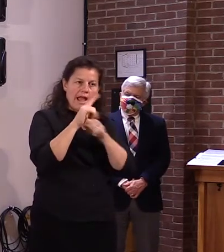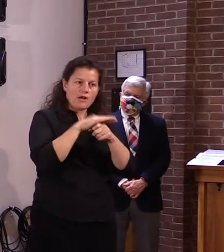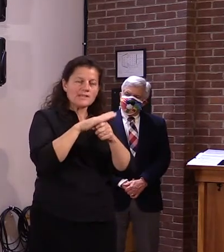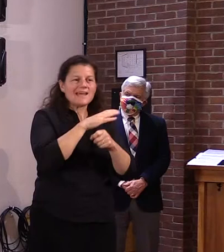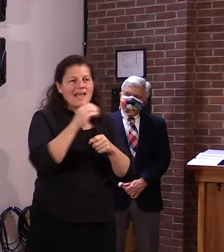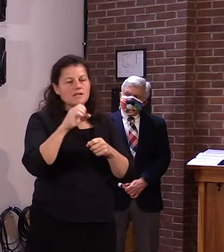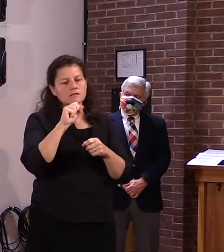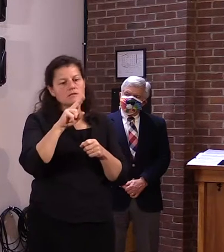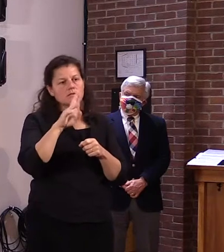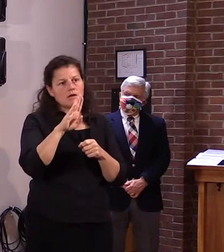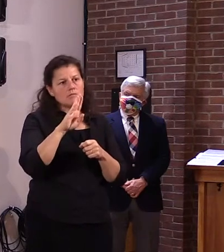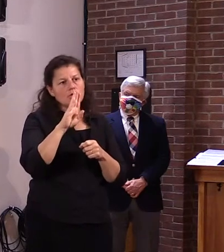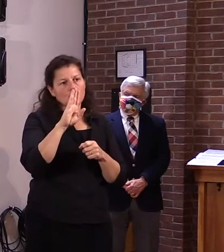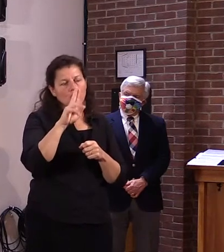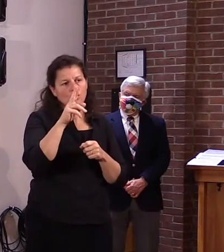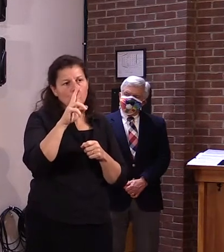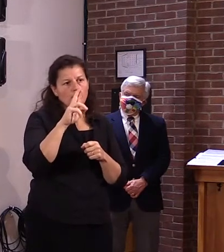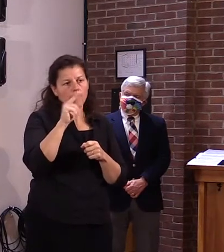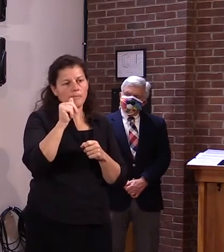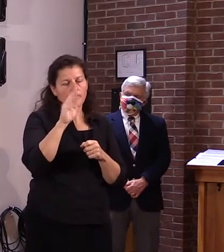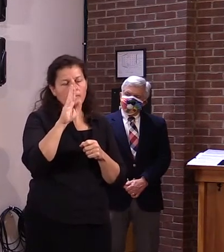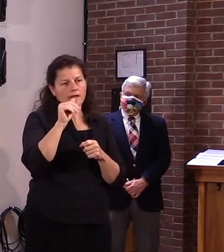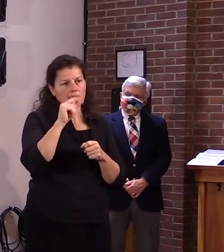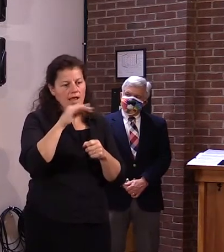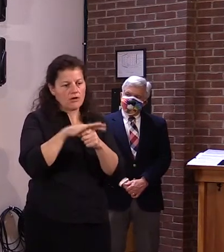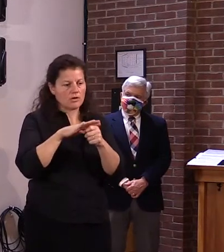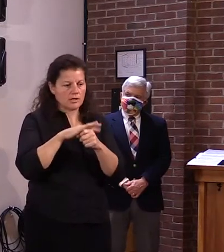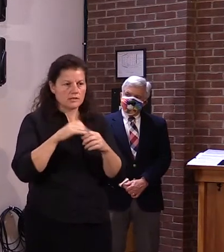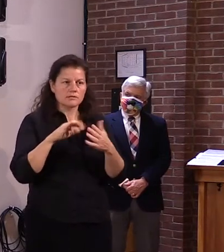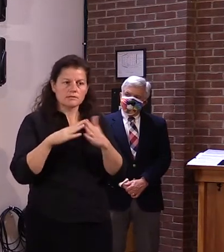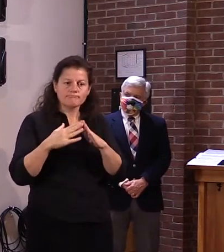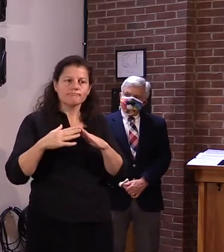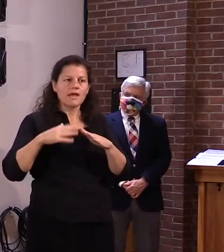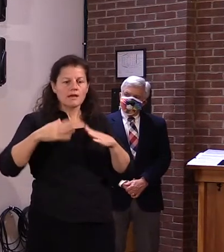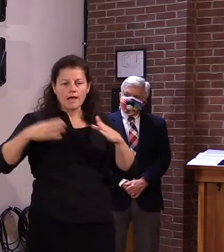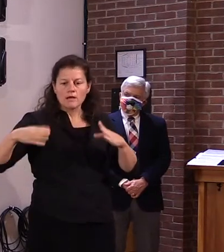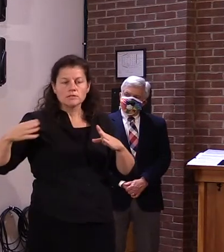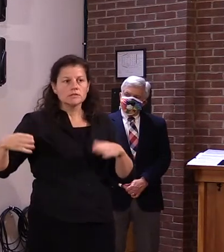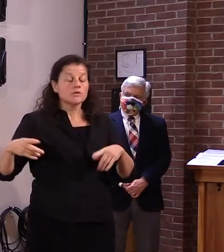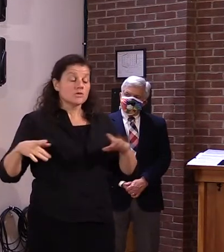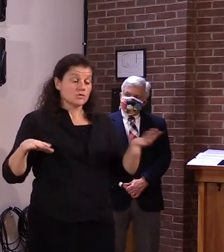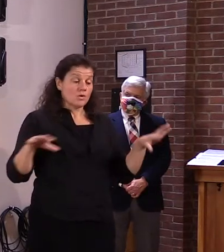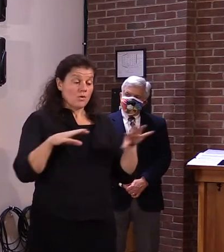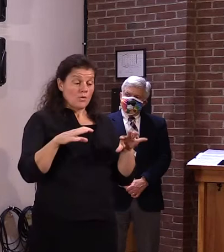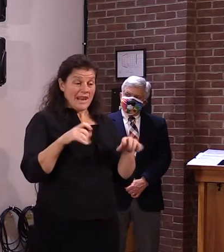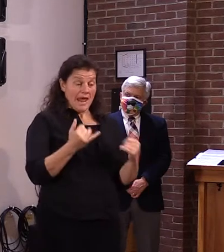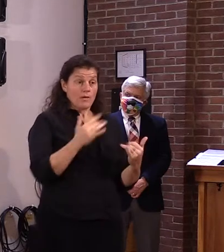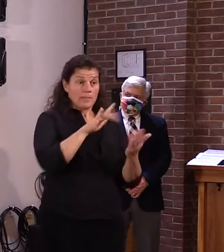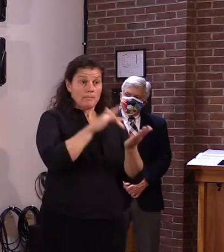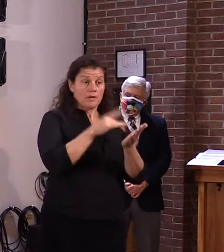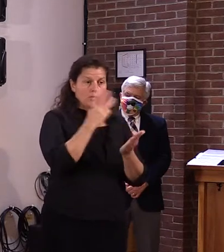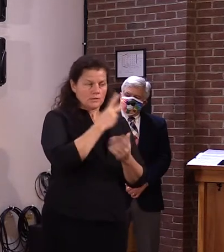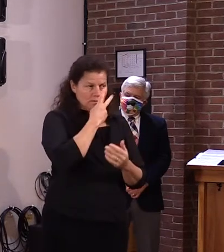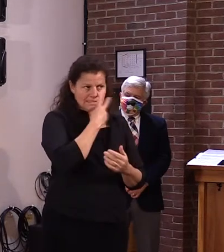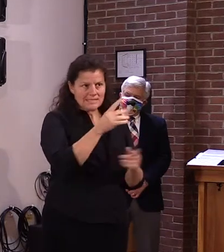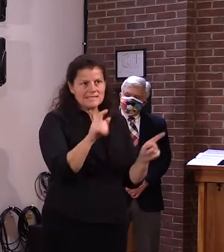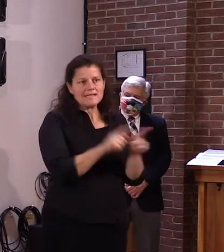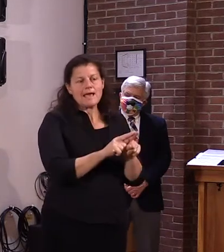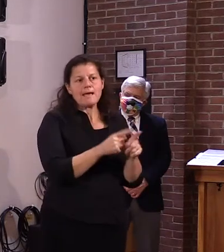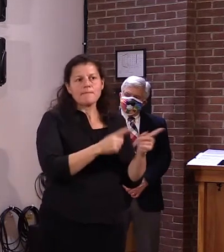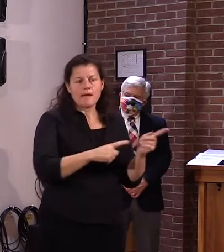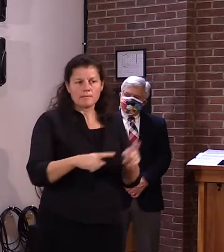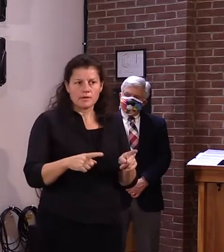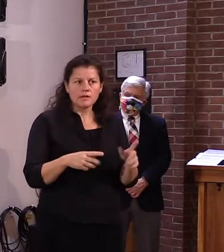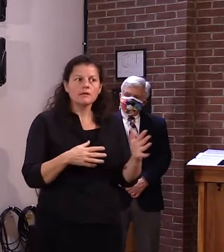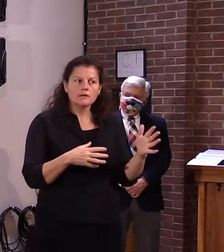we're seeing happening now in the Midwest is somewhat mirroring that as well. So I'd like